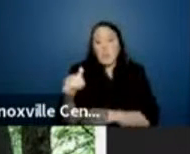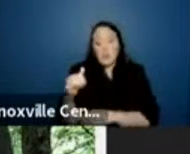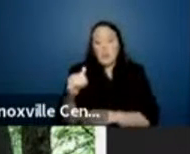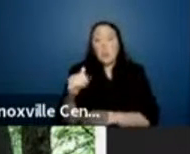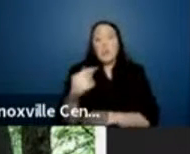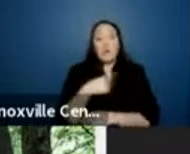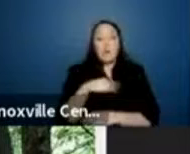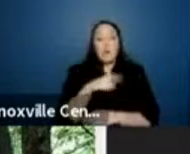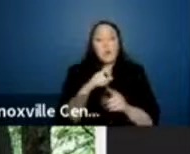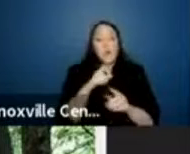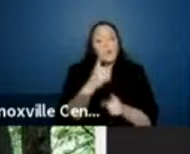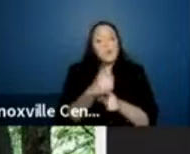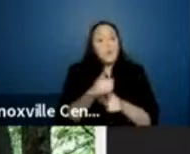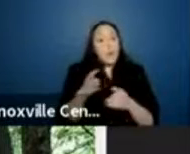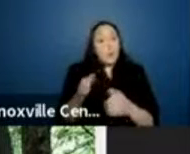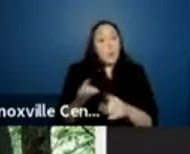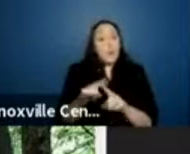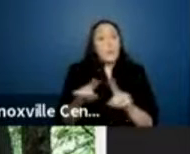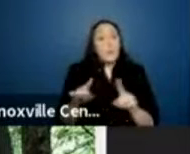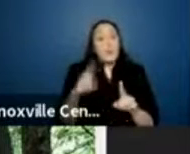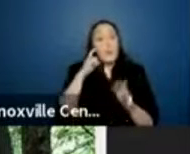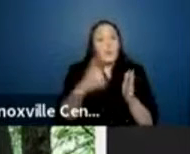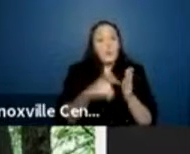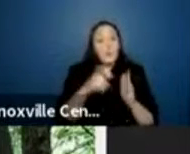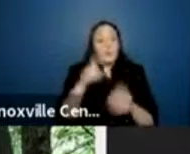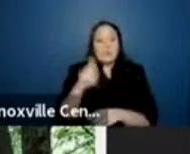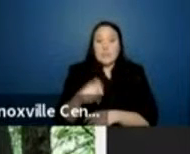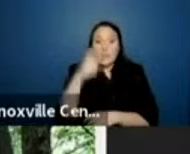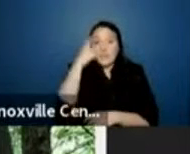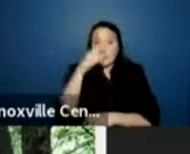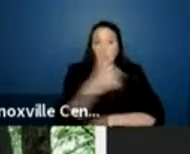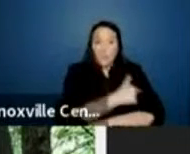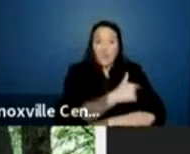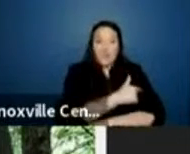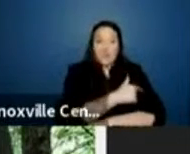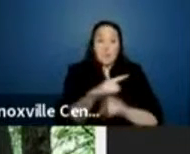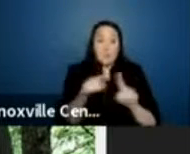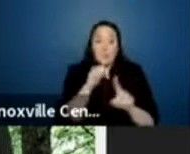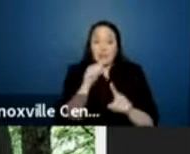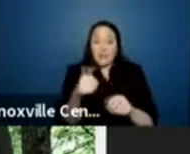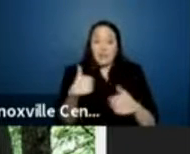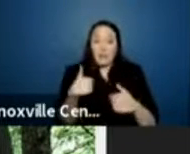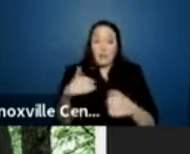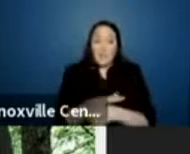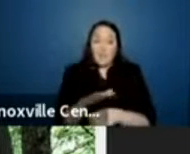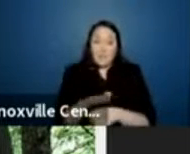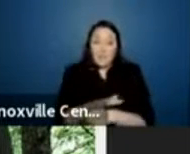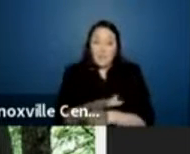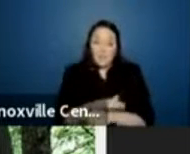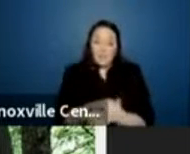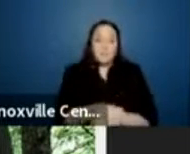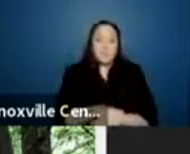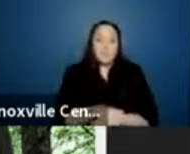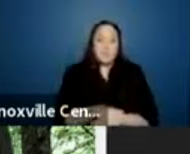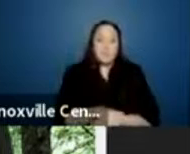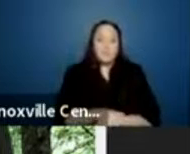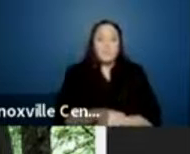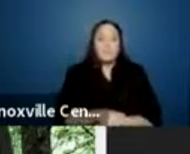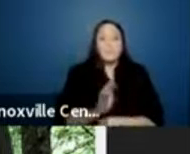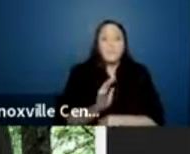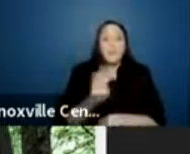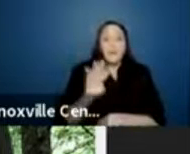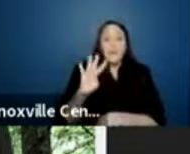the right direction, but we recognize the demand for this vaccine continues to drastically outpace the supply. Our